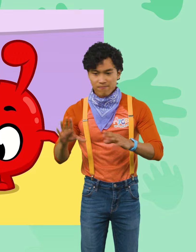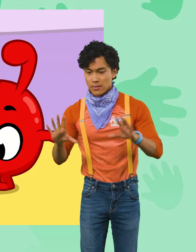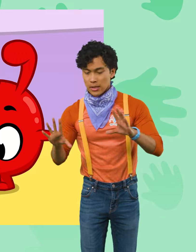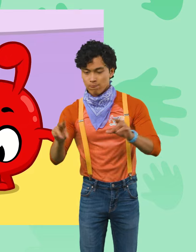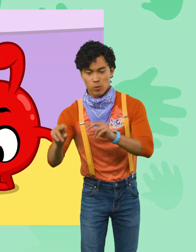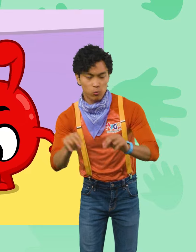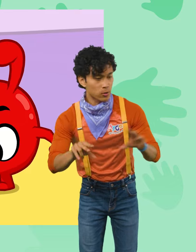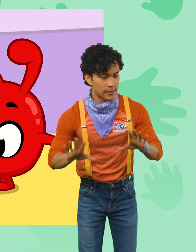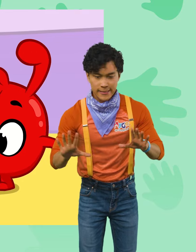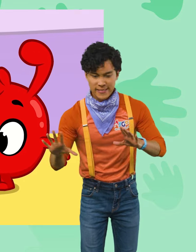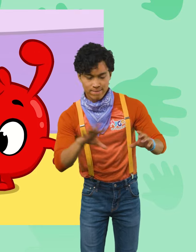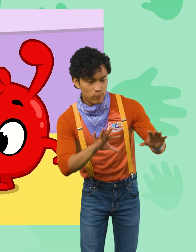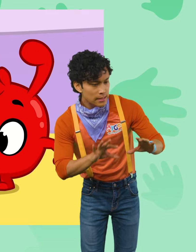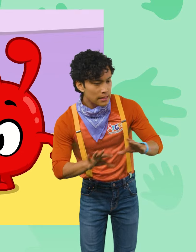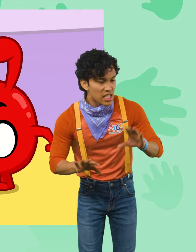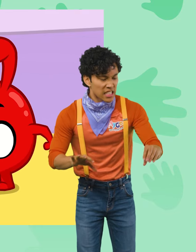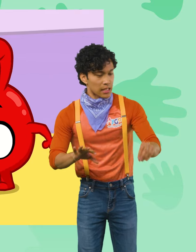see.